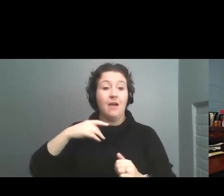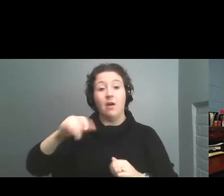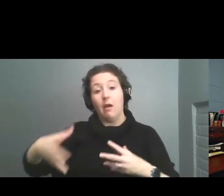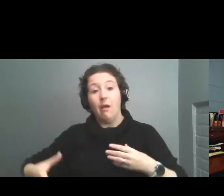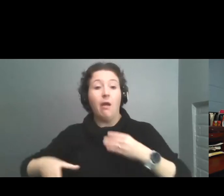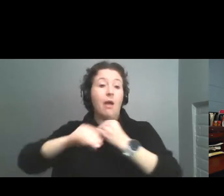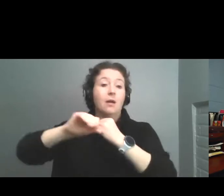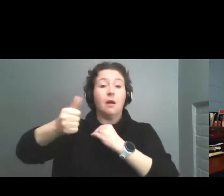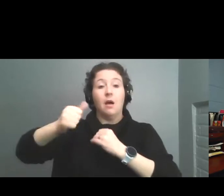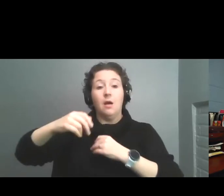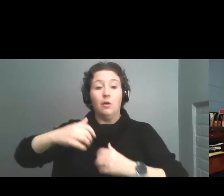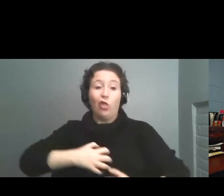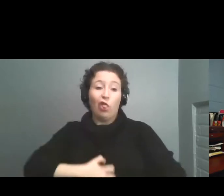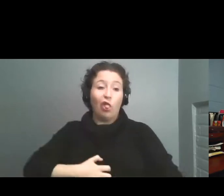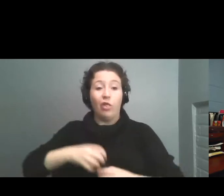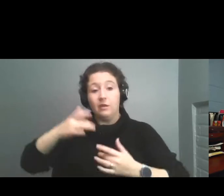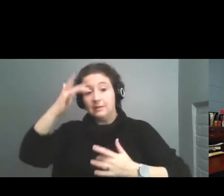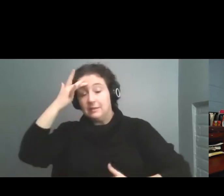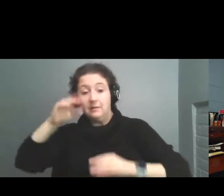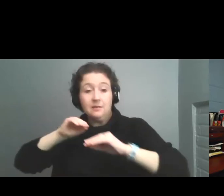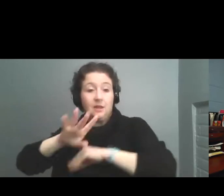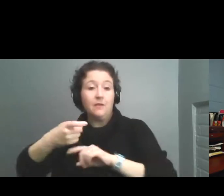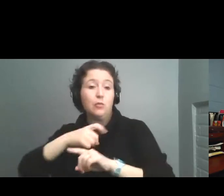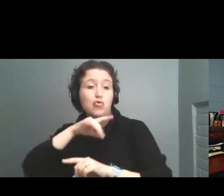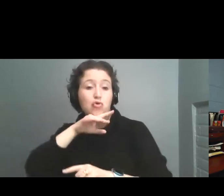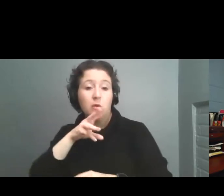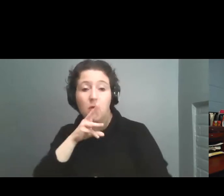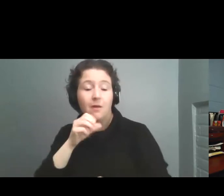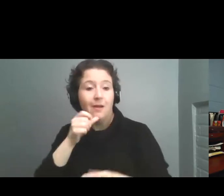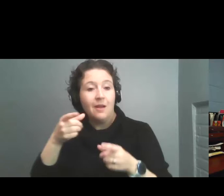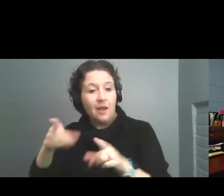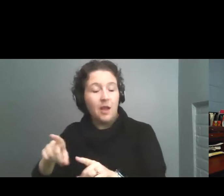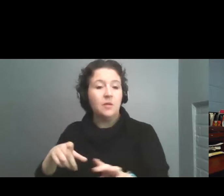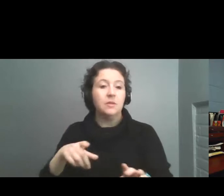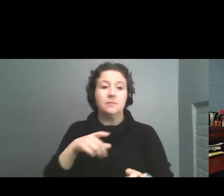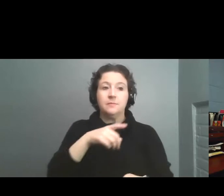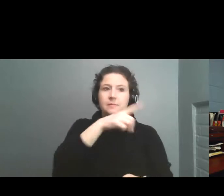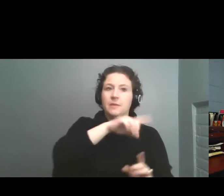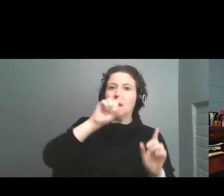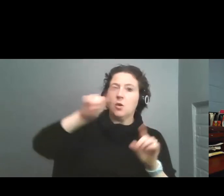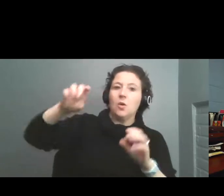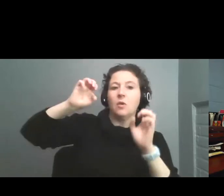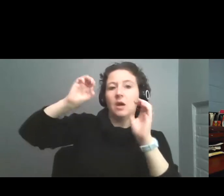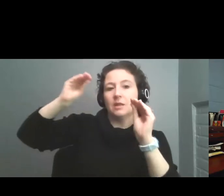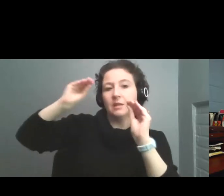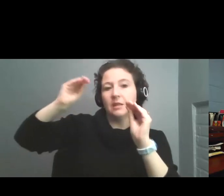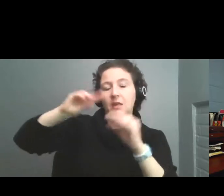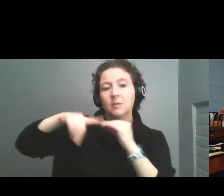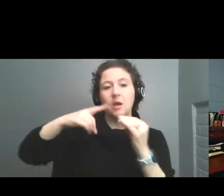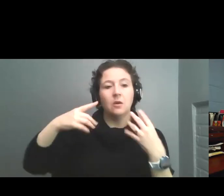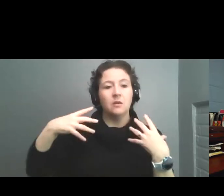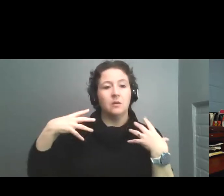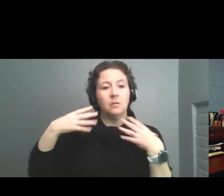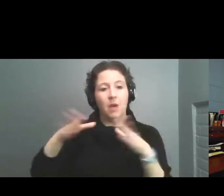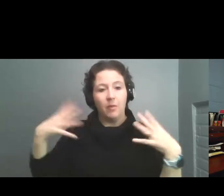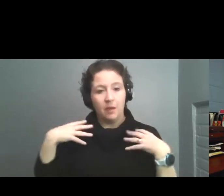everything else. They educate about health and improve the health policies. We are still, of course, giving flu shots